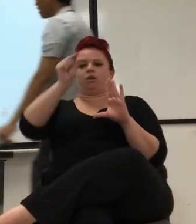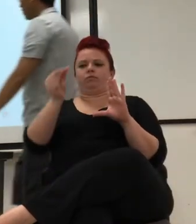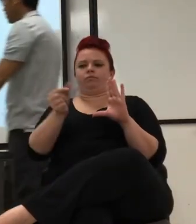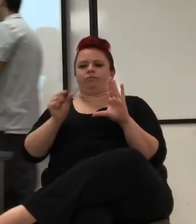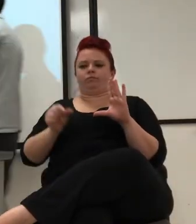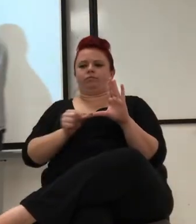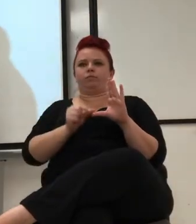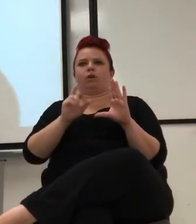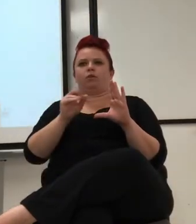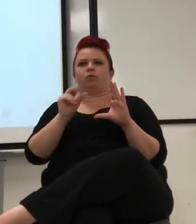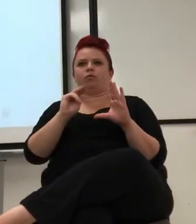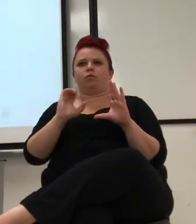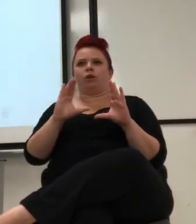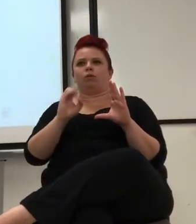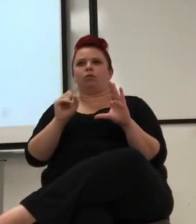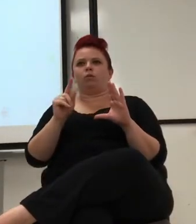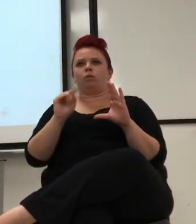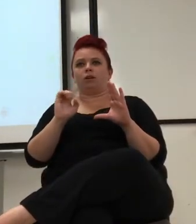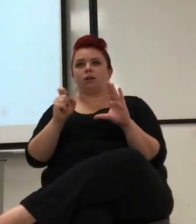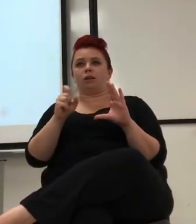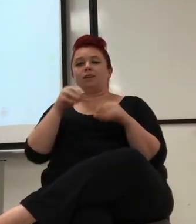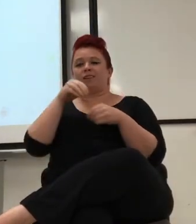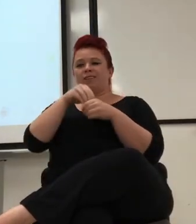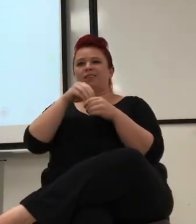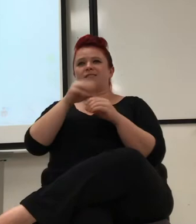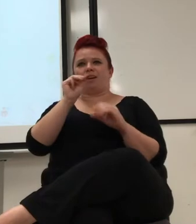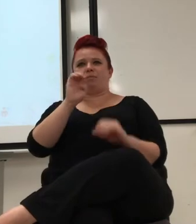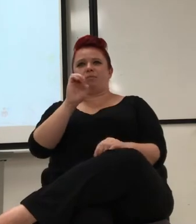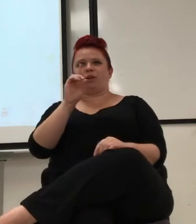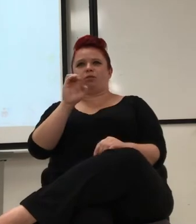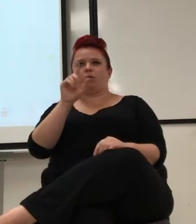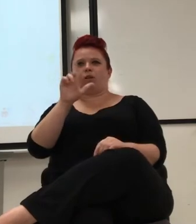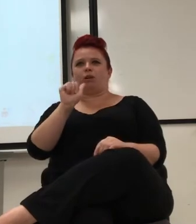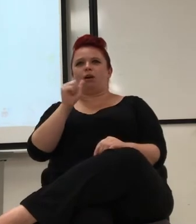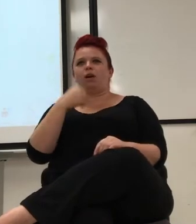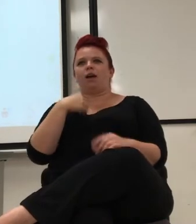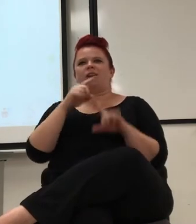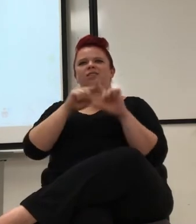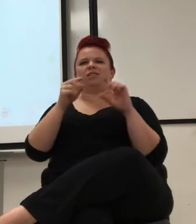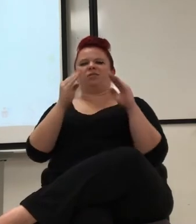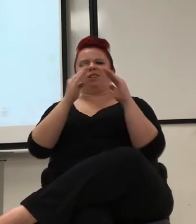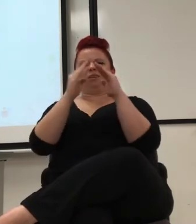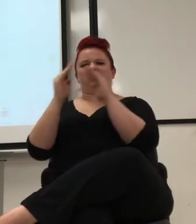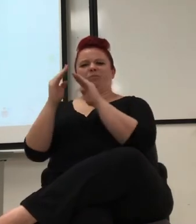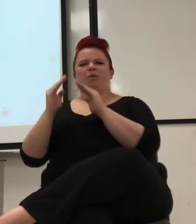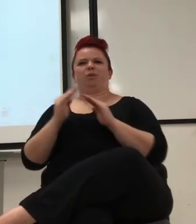Then you have the medulla, the inner part, is arranged into these pyramids,